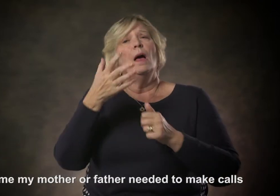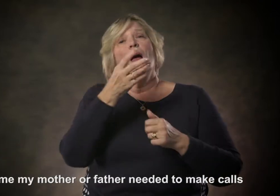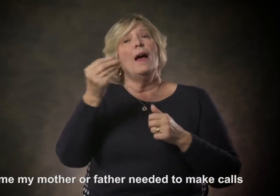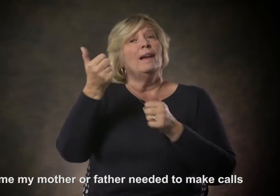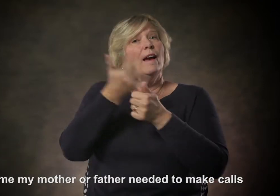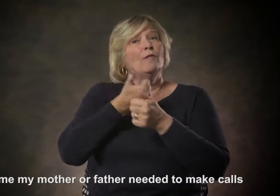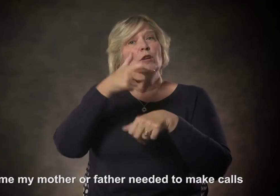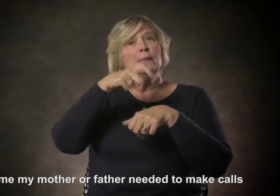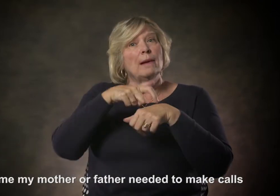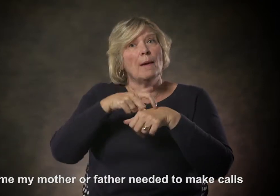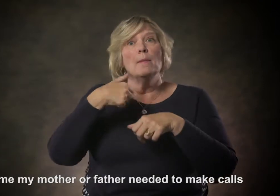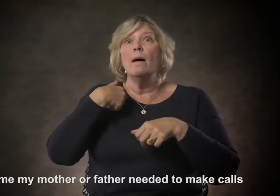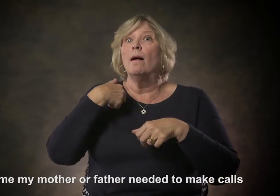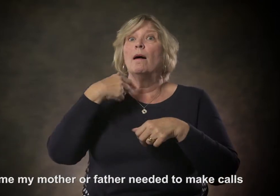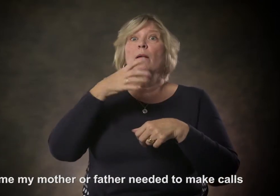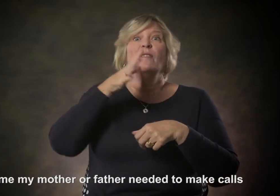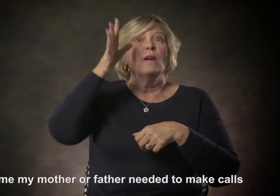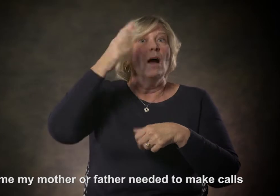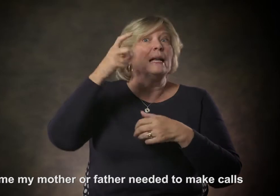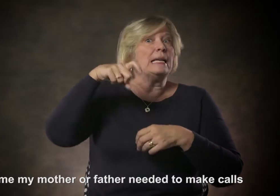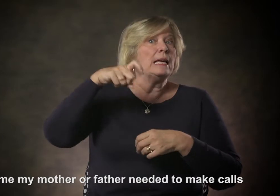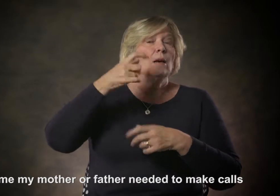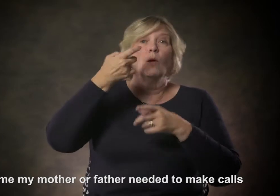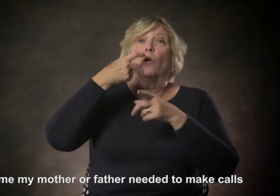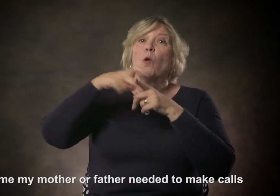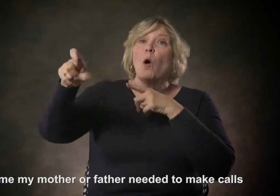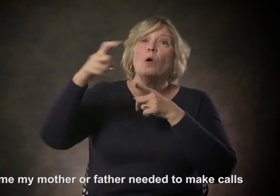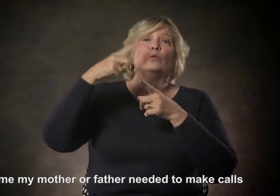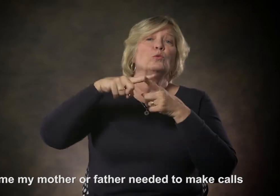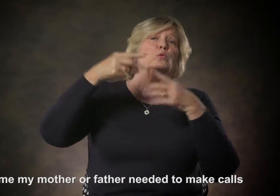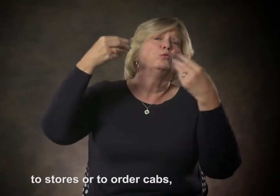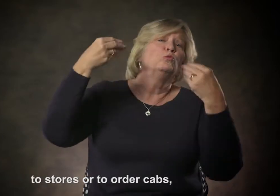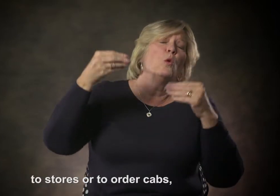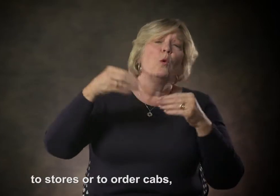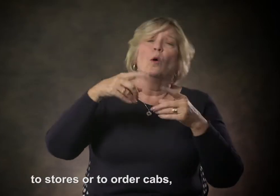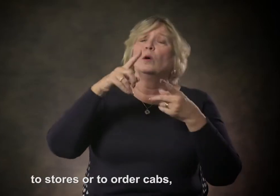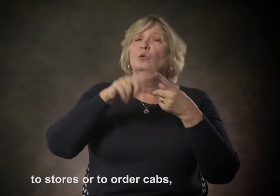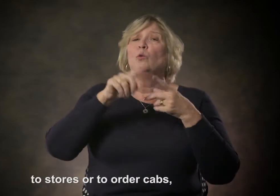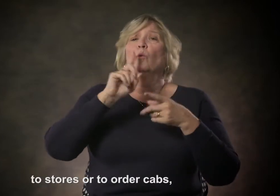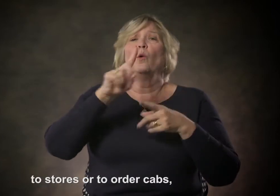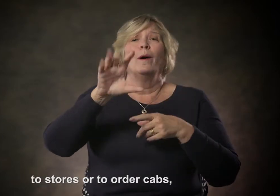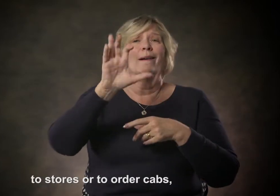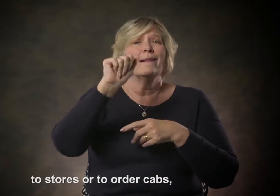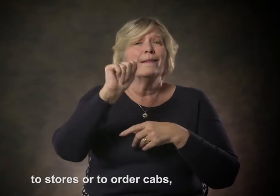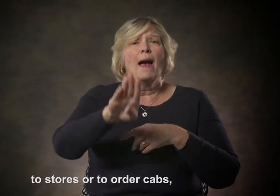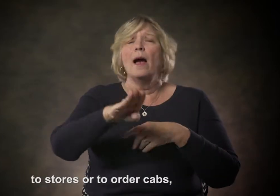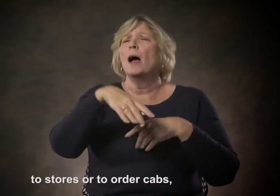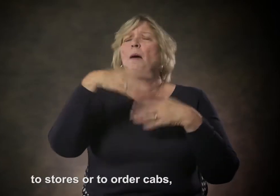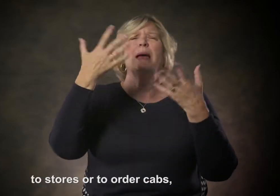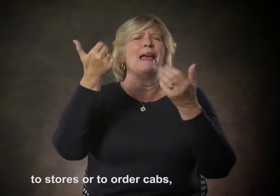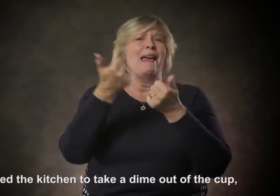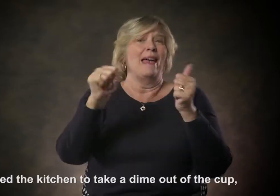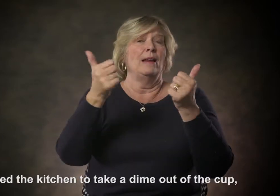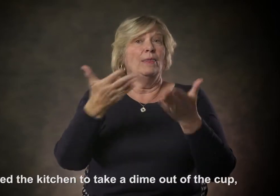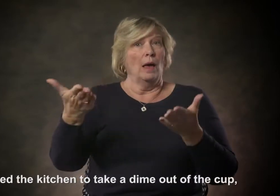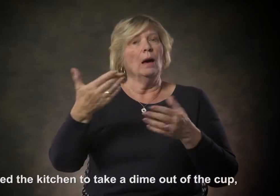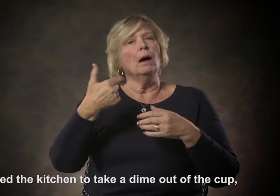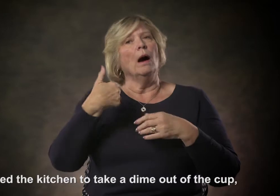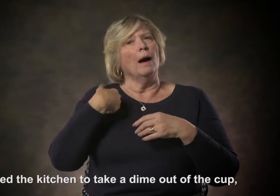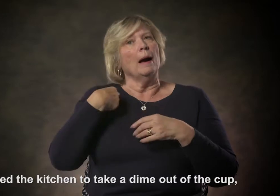Every time my mother or father needed to make calls to stores or to order cabs, I entered the kitchen